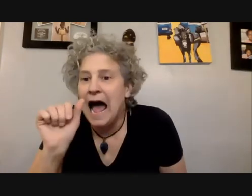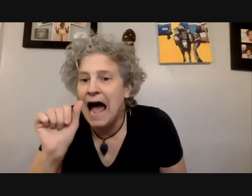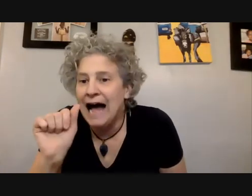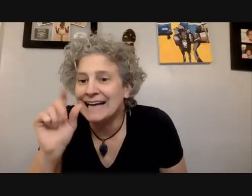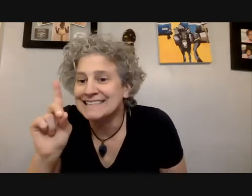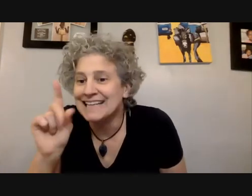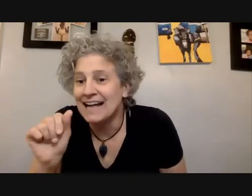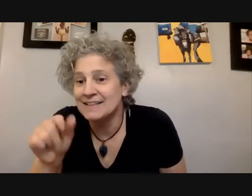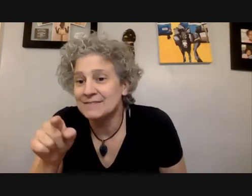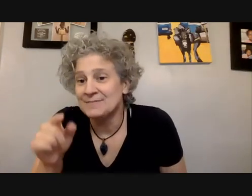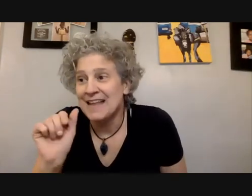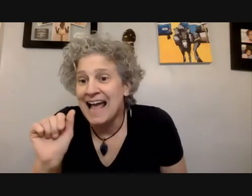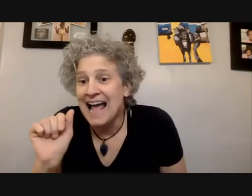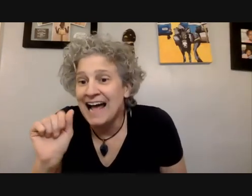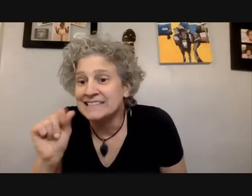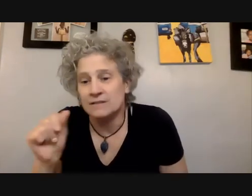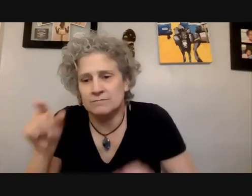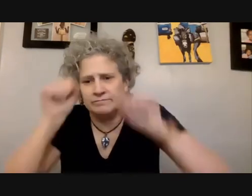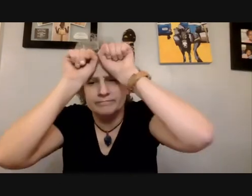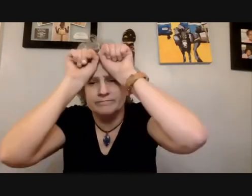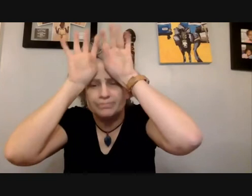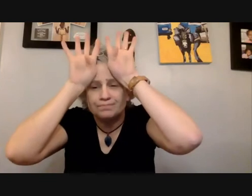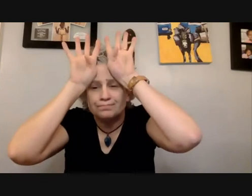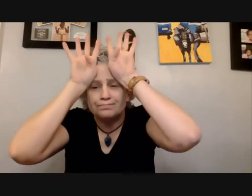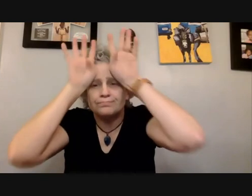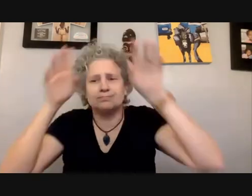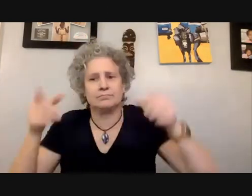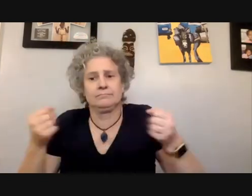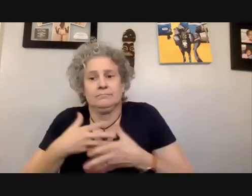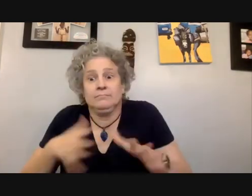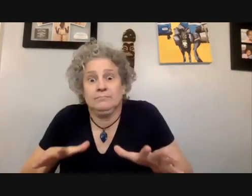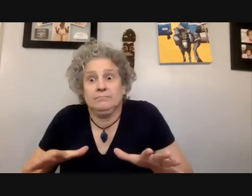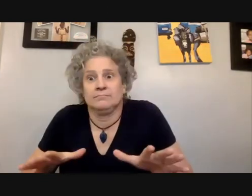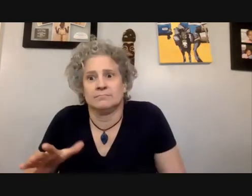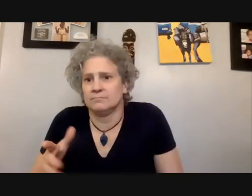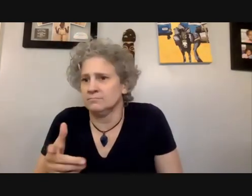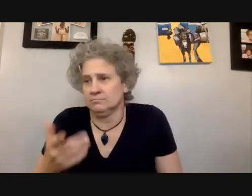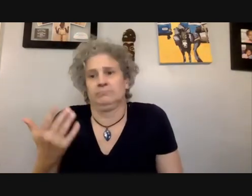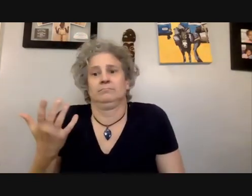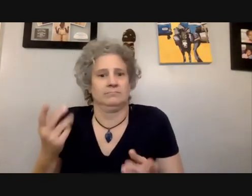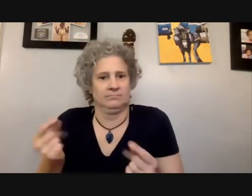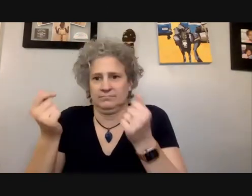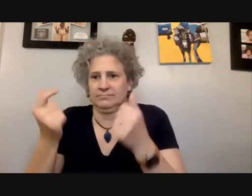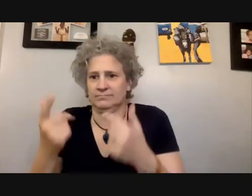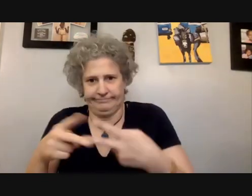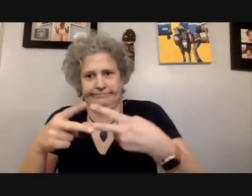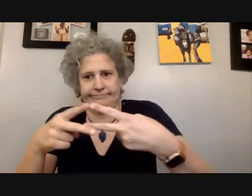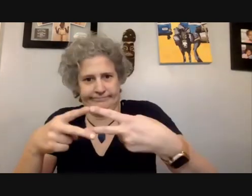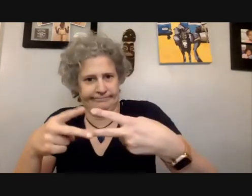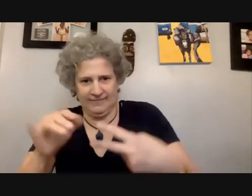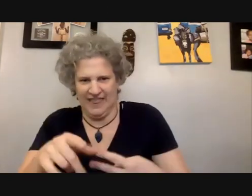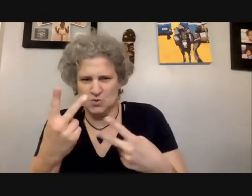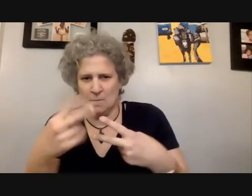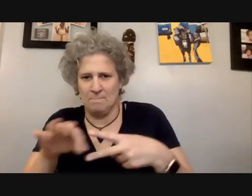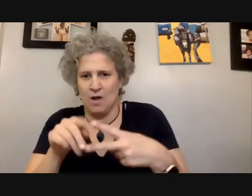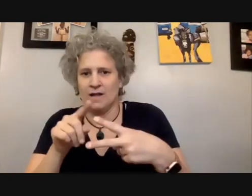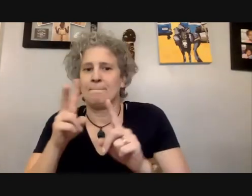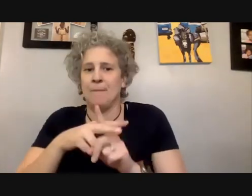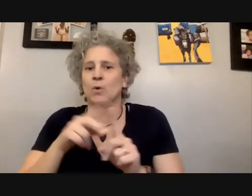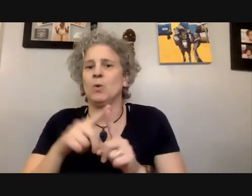are outlined here, is the Americans with Disabilities Act, or the ADA. The ADA is a very scary word to a lot